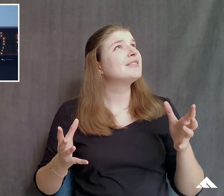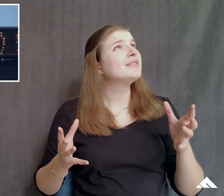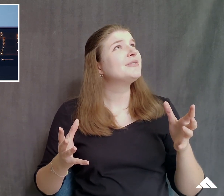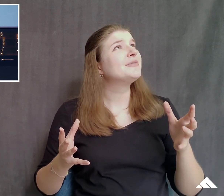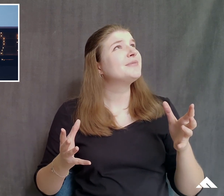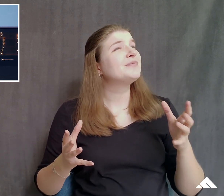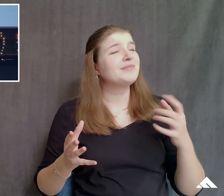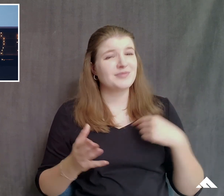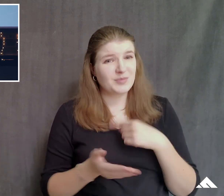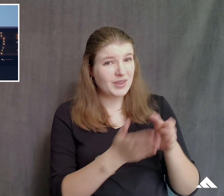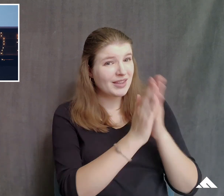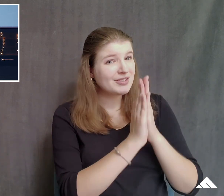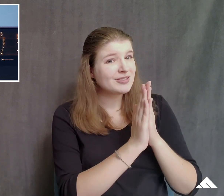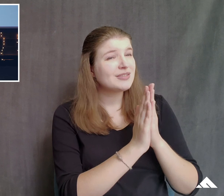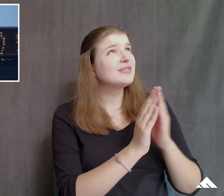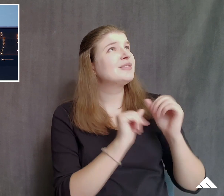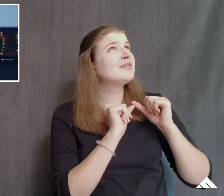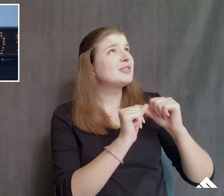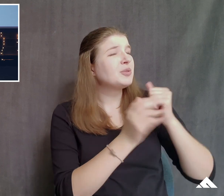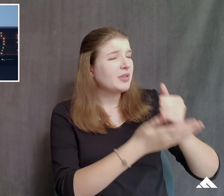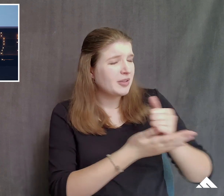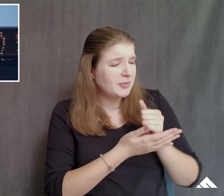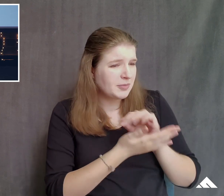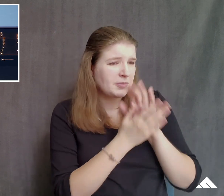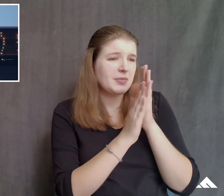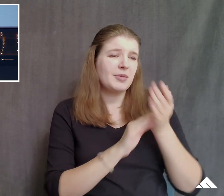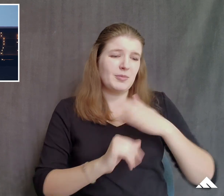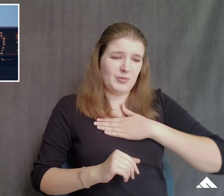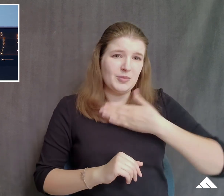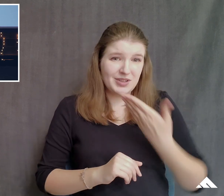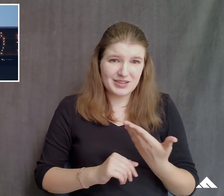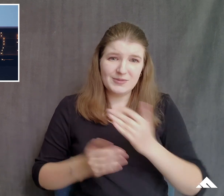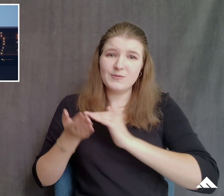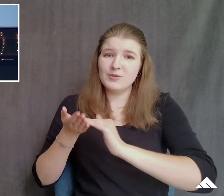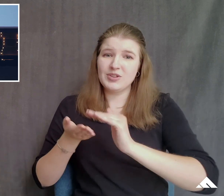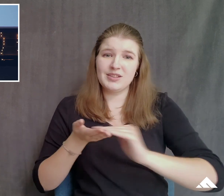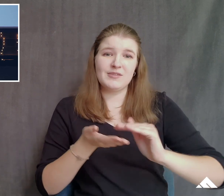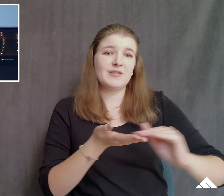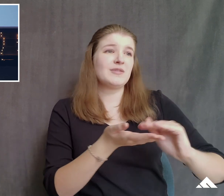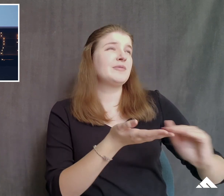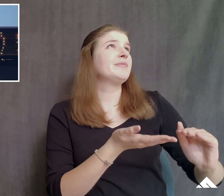And we ask you to continue to make us willing to forgive in our lives